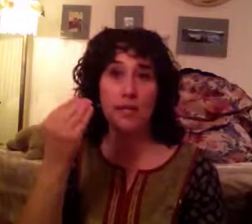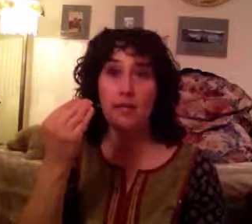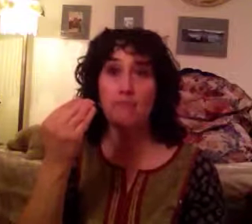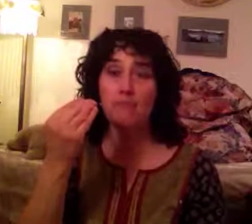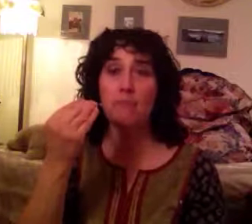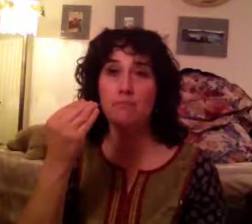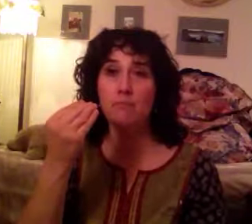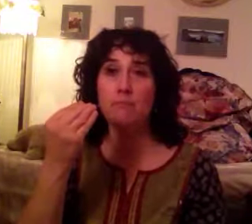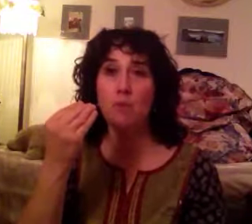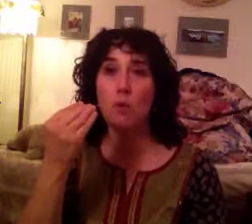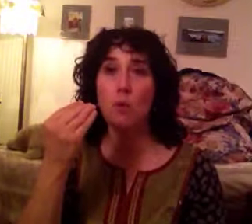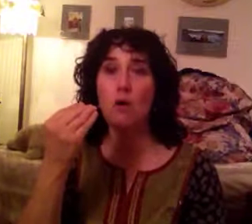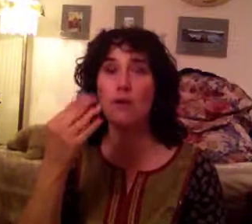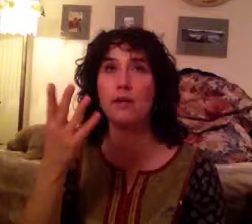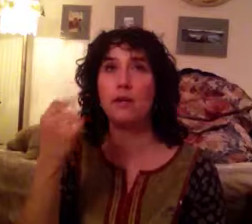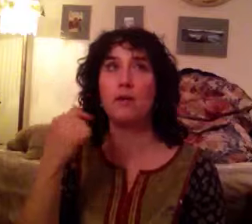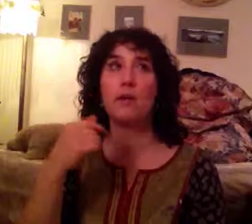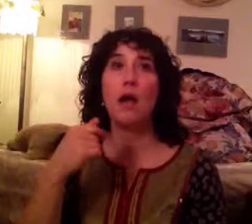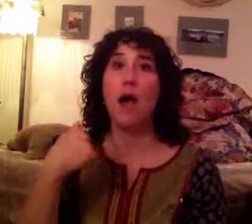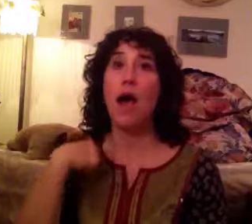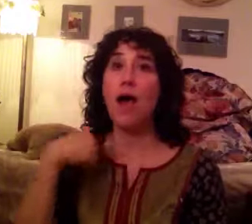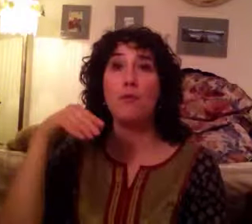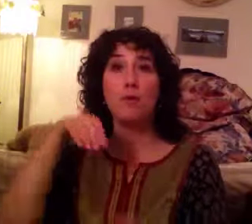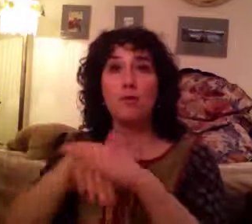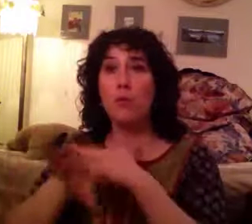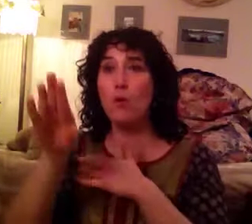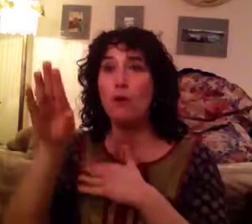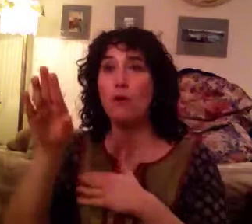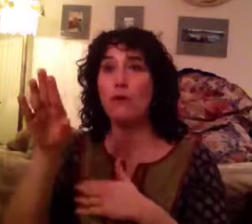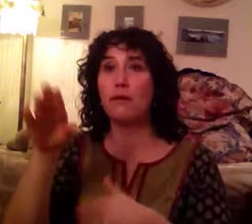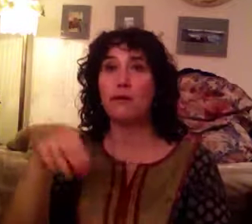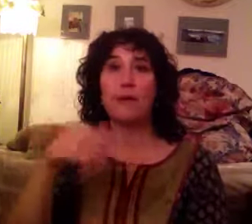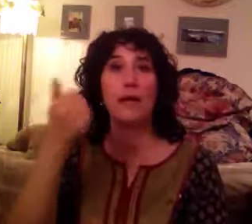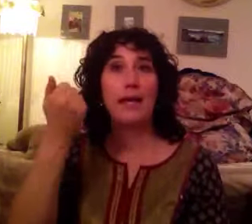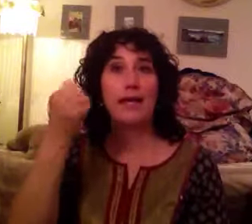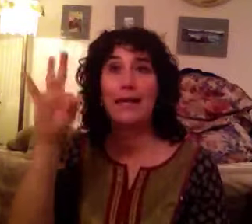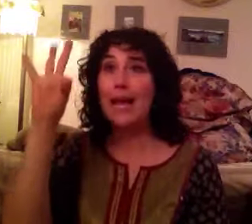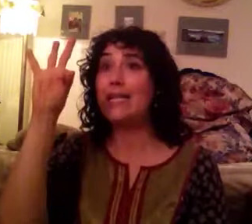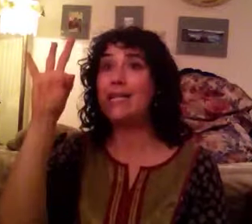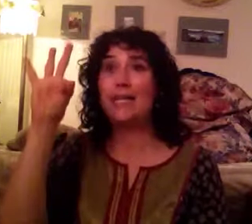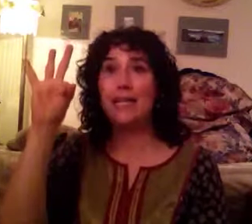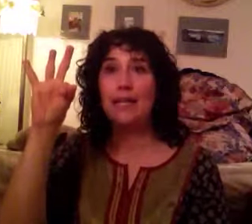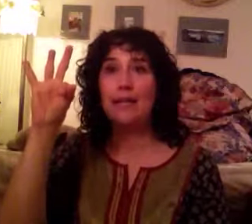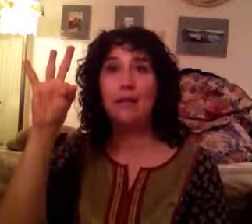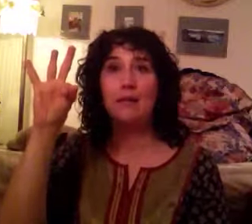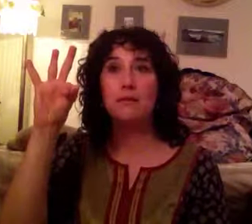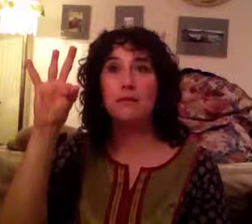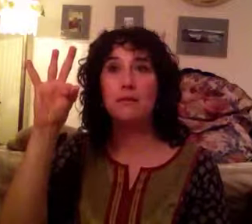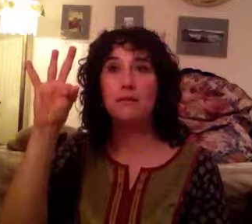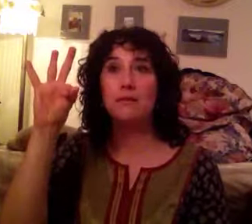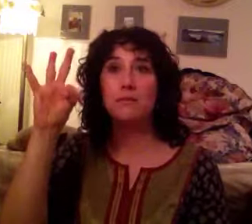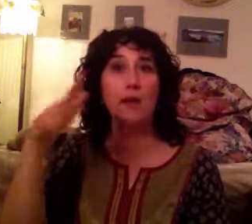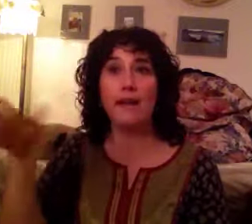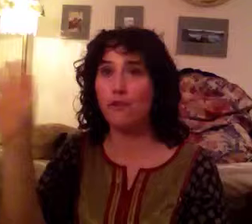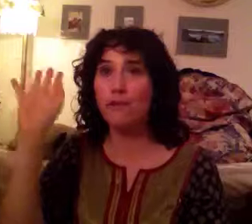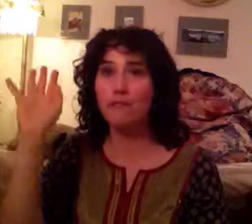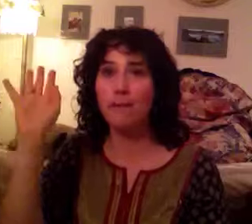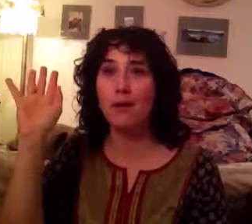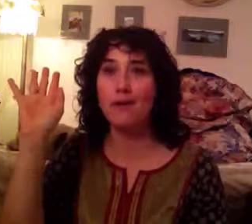2014, or I was born 19 whatever. I'm not going to tell